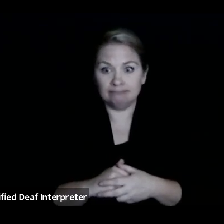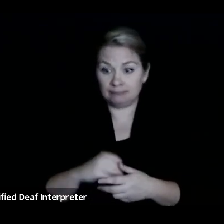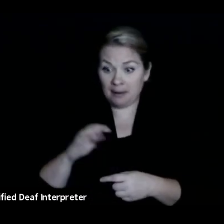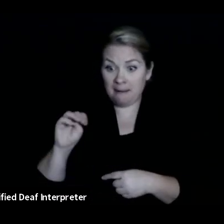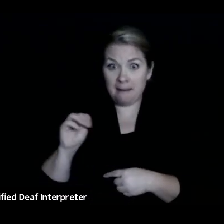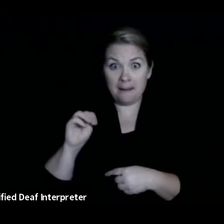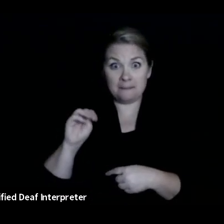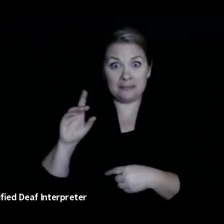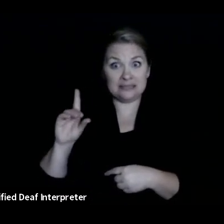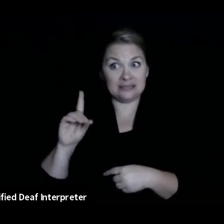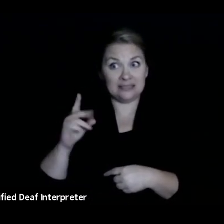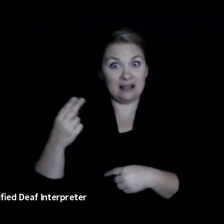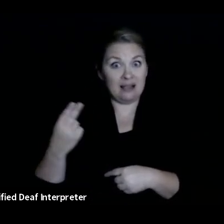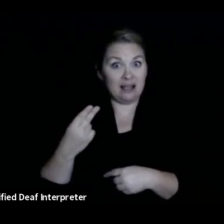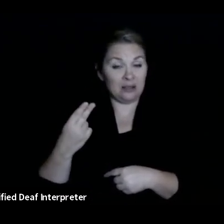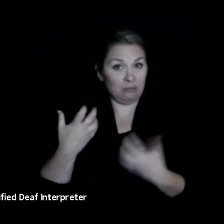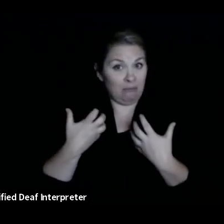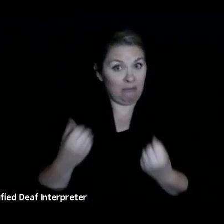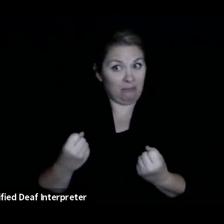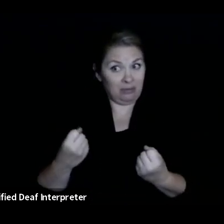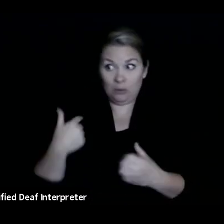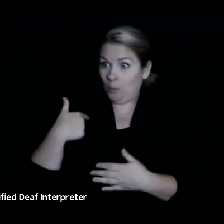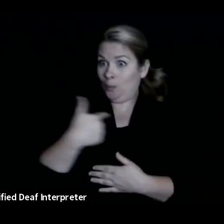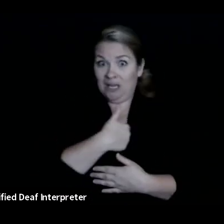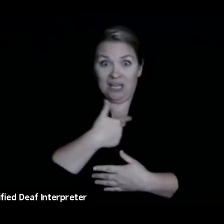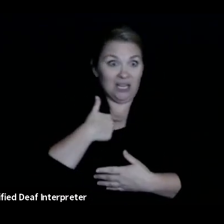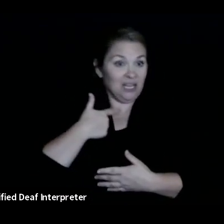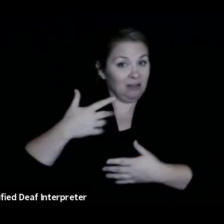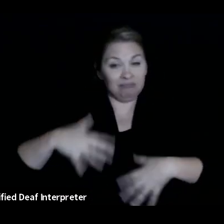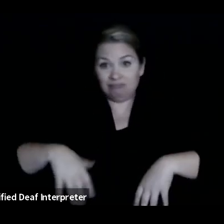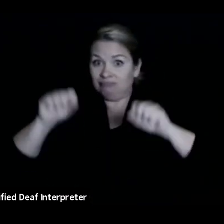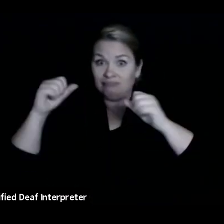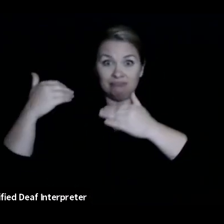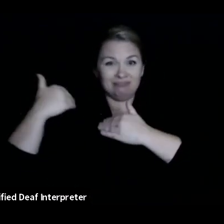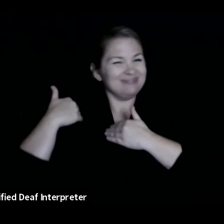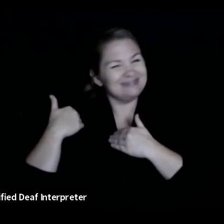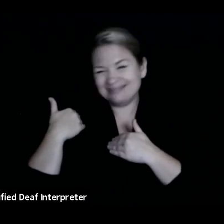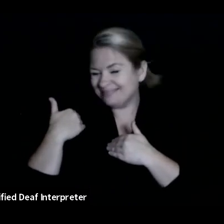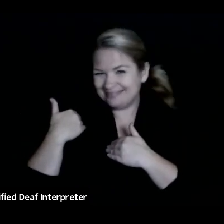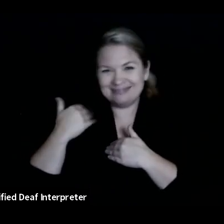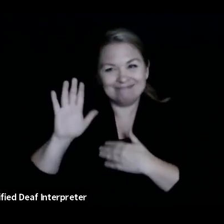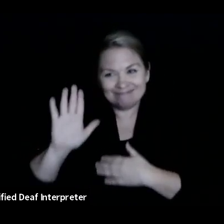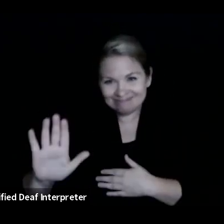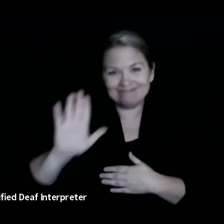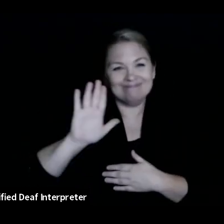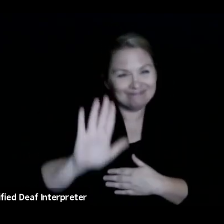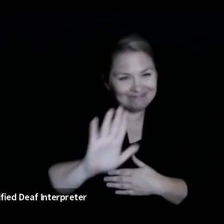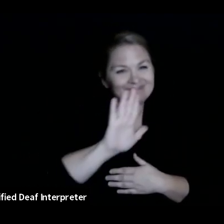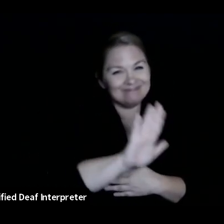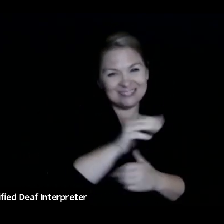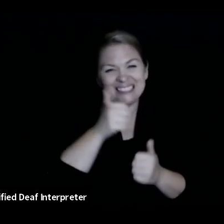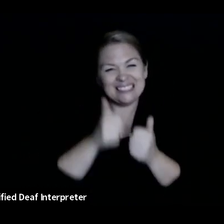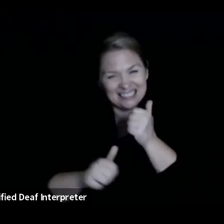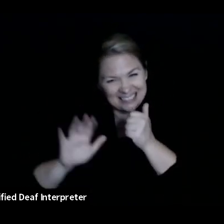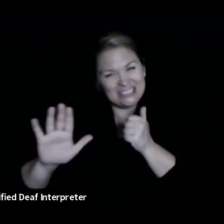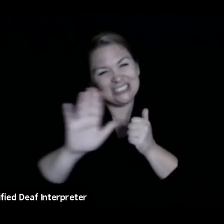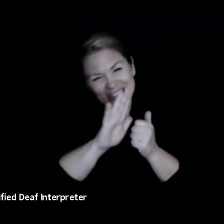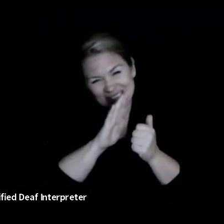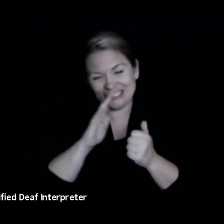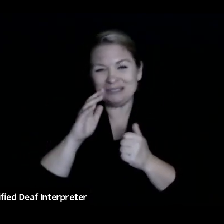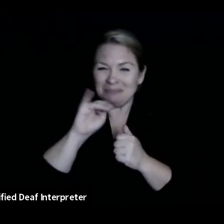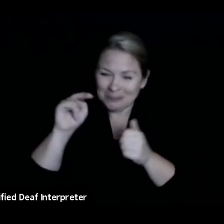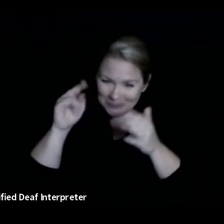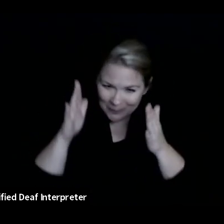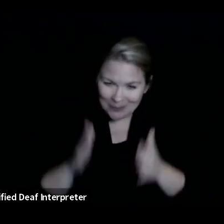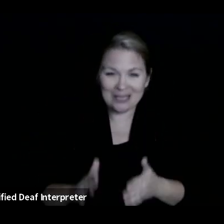what every individual Minnesotan does in their daily lives. I think that is the most important message to get to